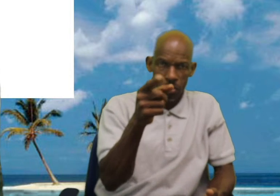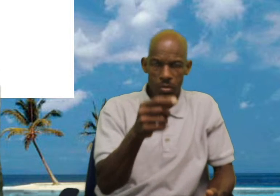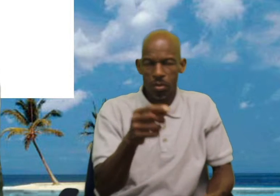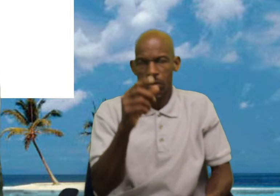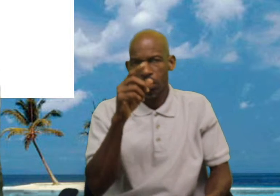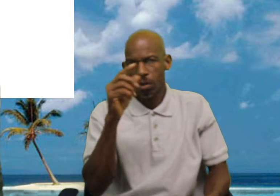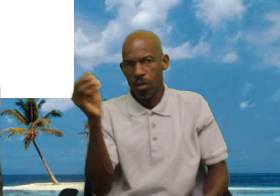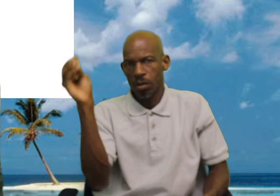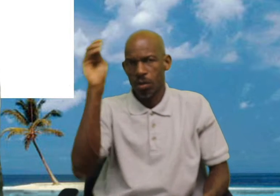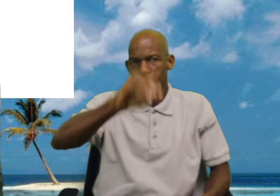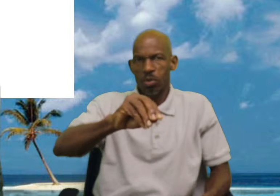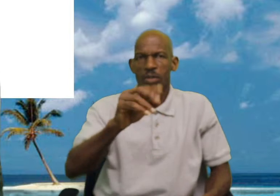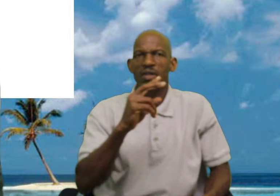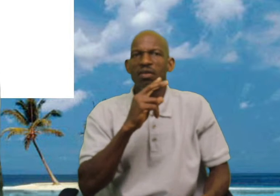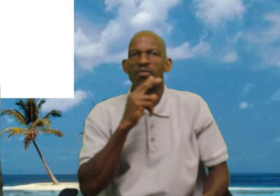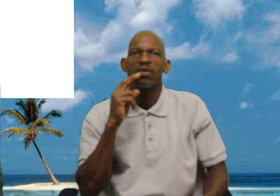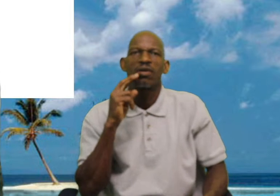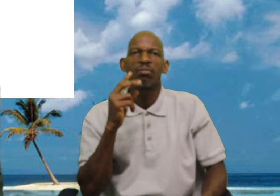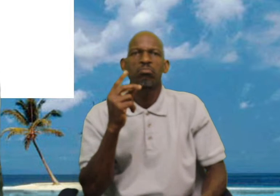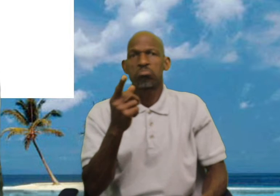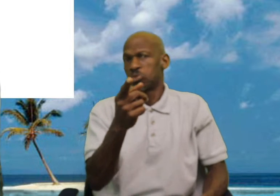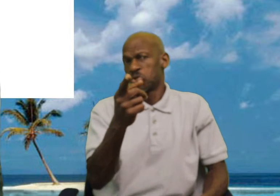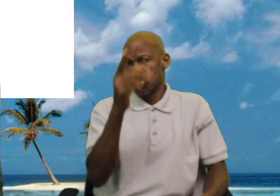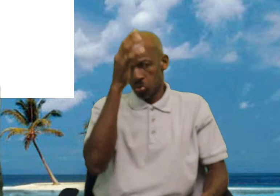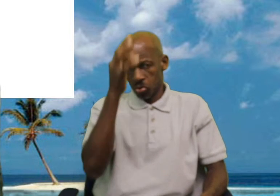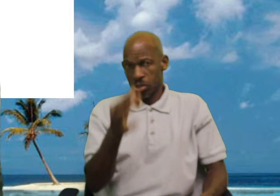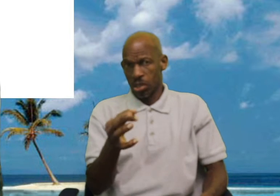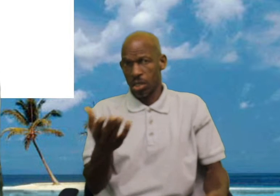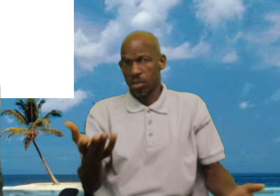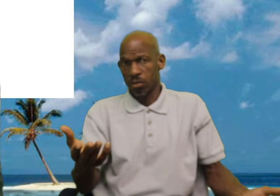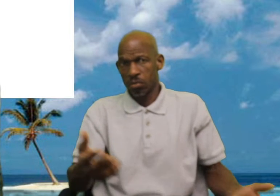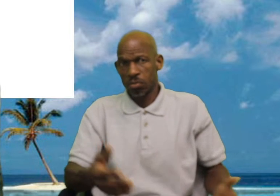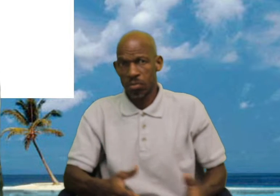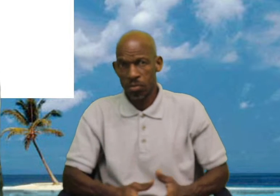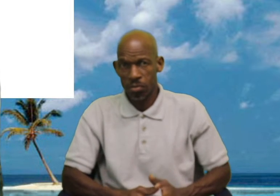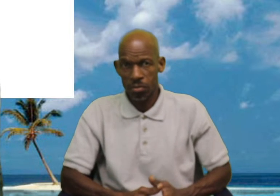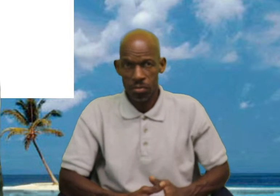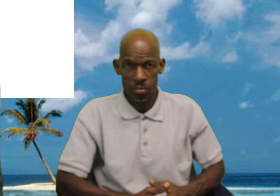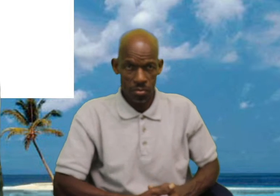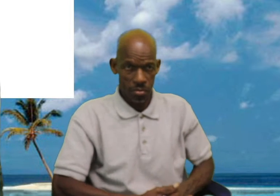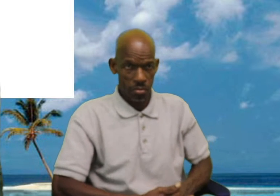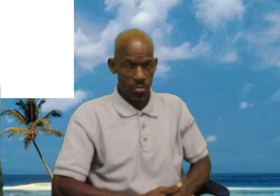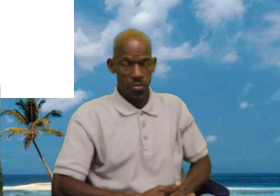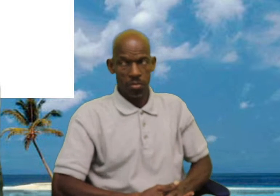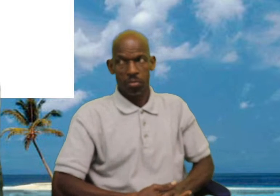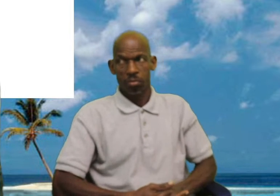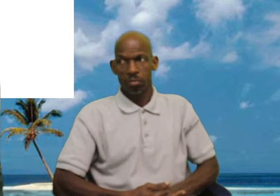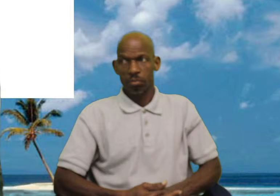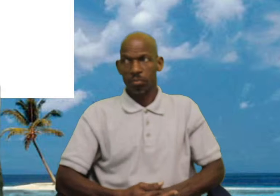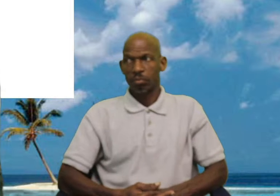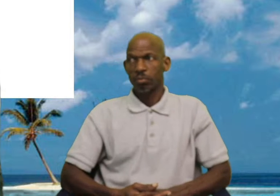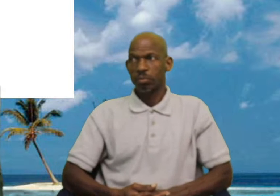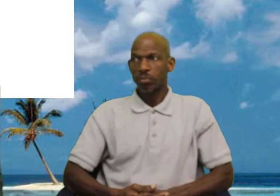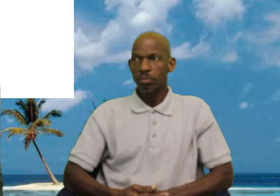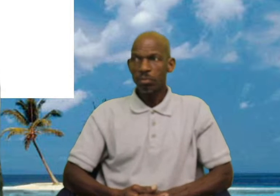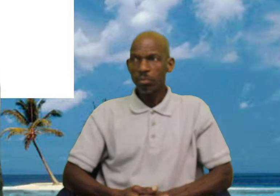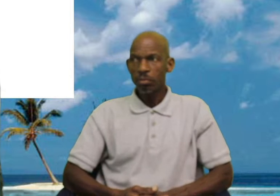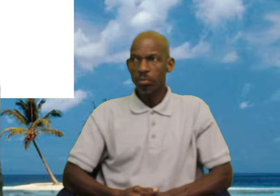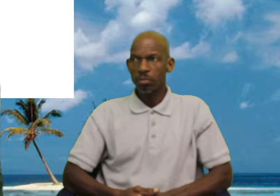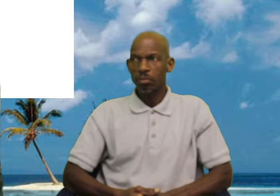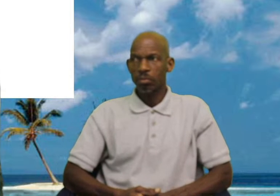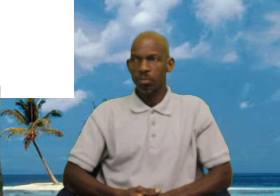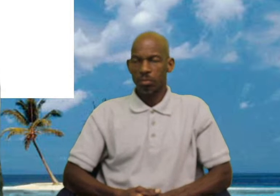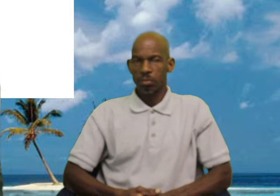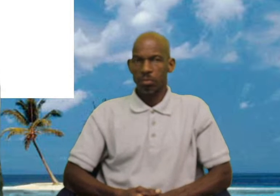to complete my sentence. All right, so she, the same she is the